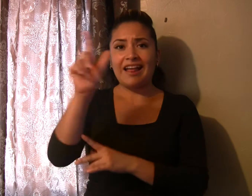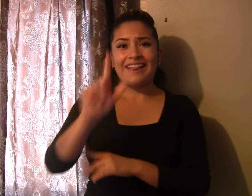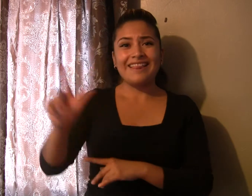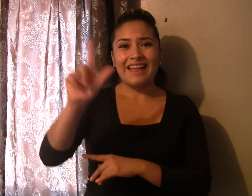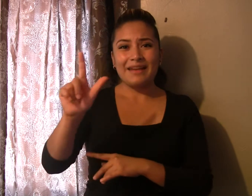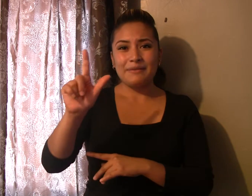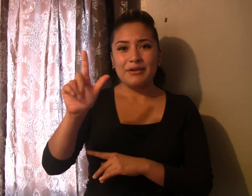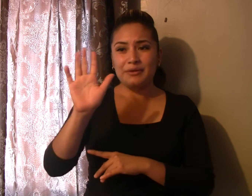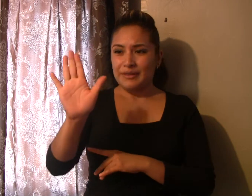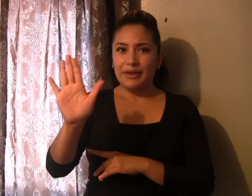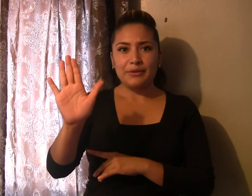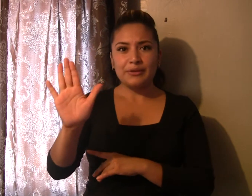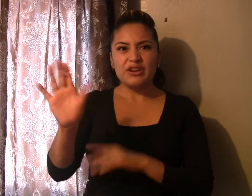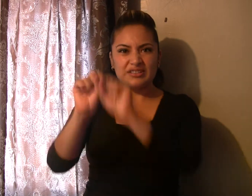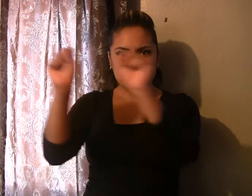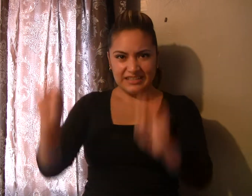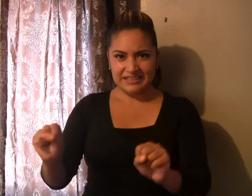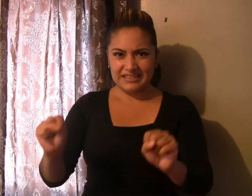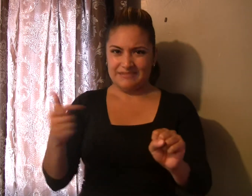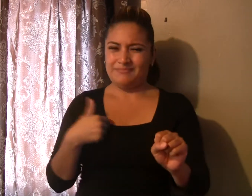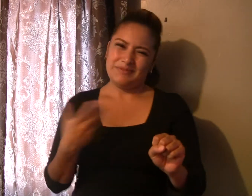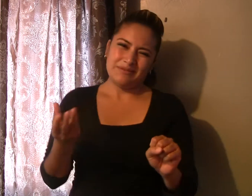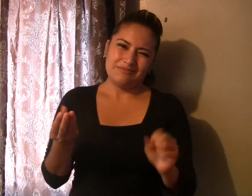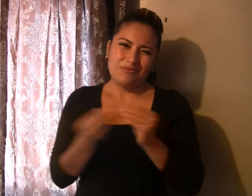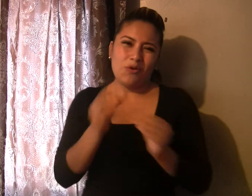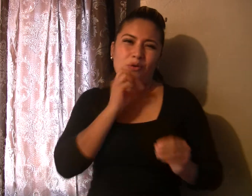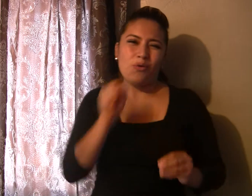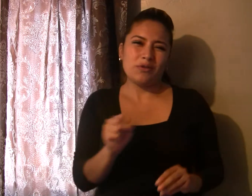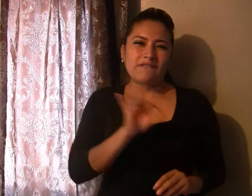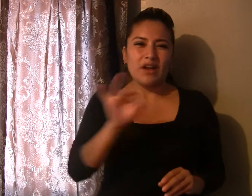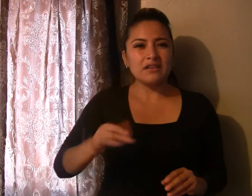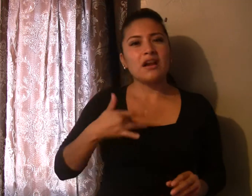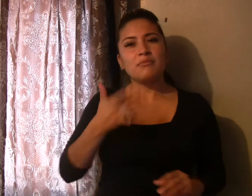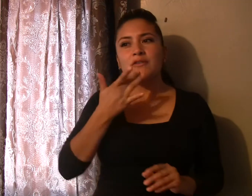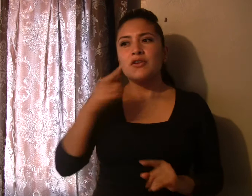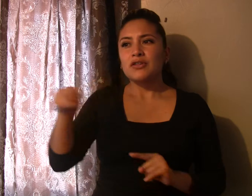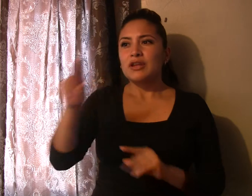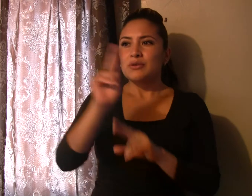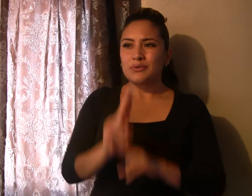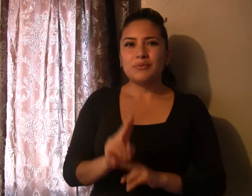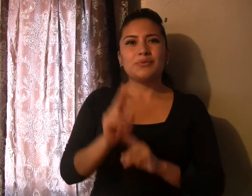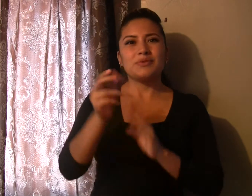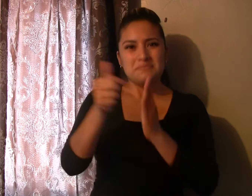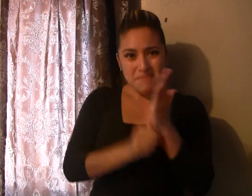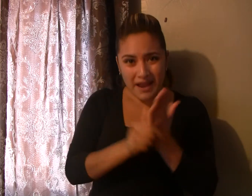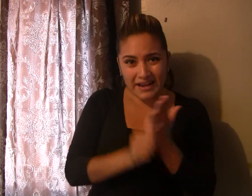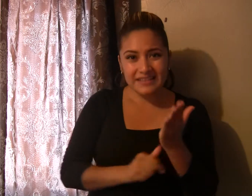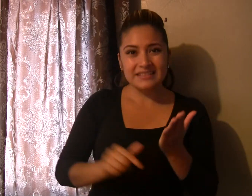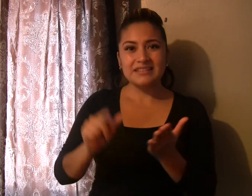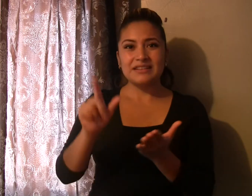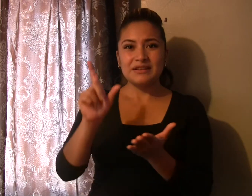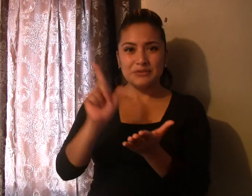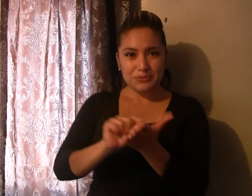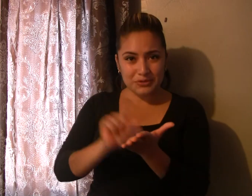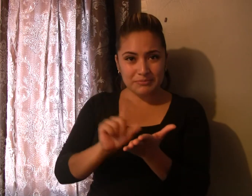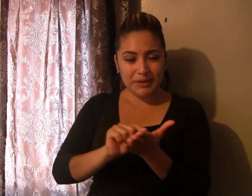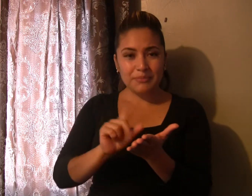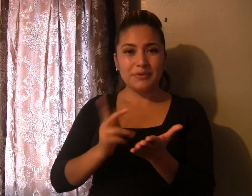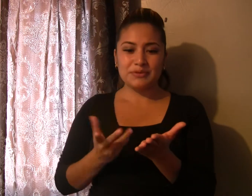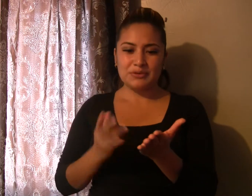like for them to actually go look in journals, newspapers, and magazines. Also, some of the information you get on the